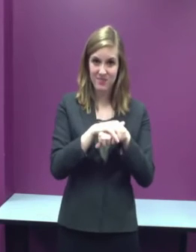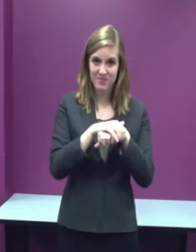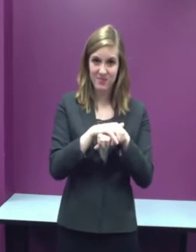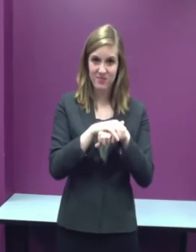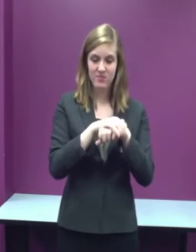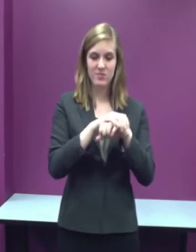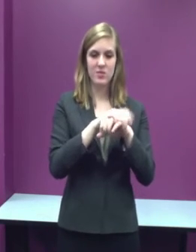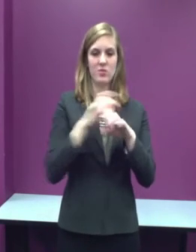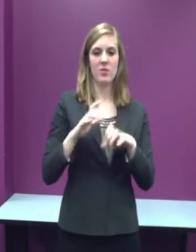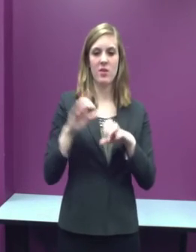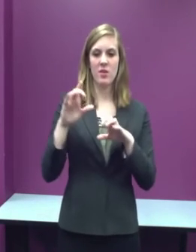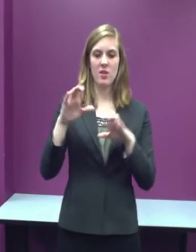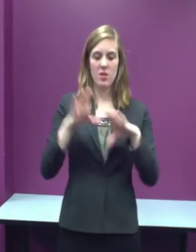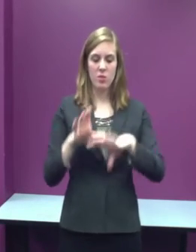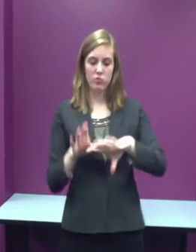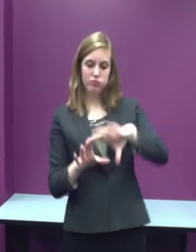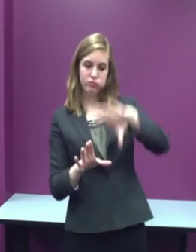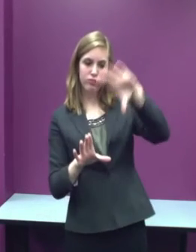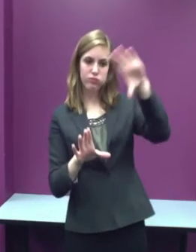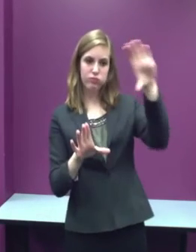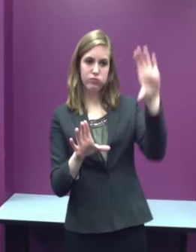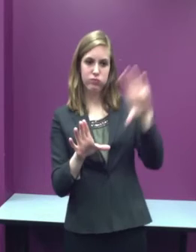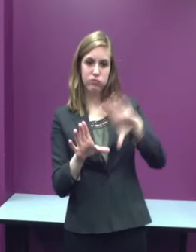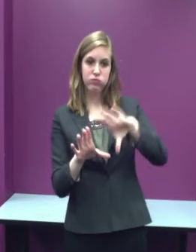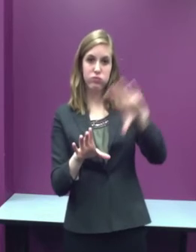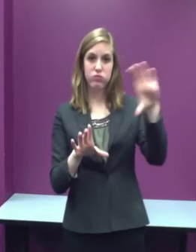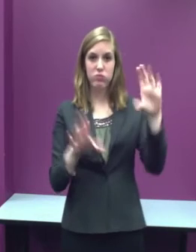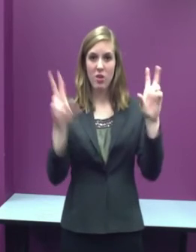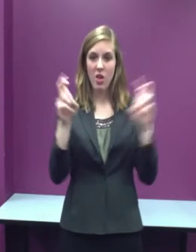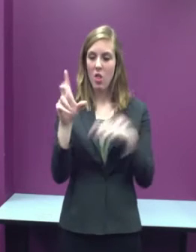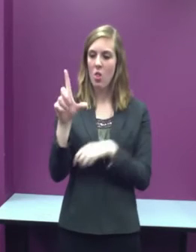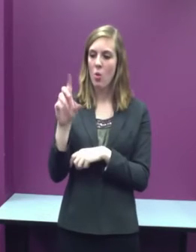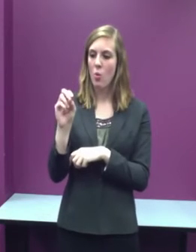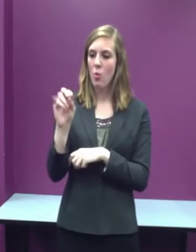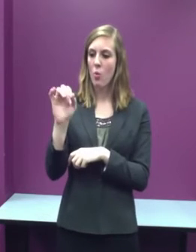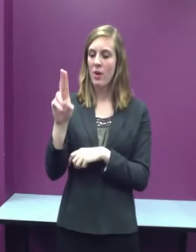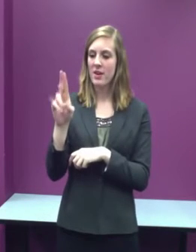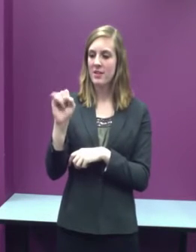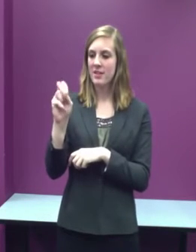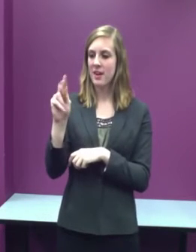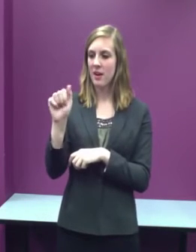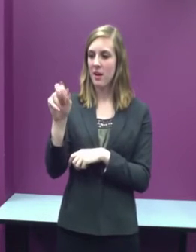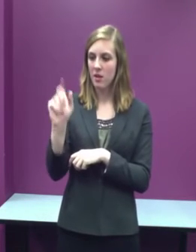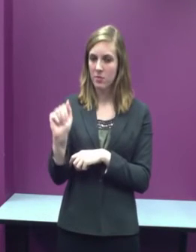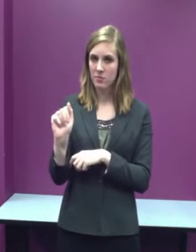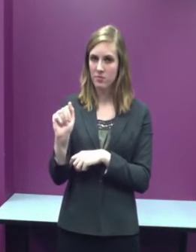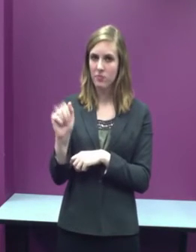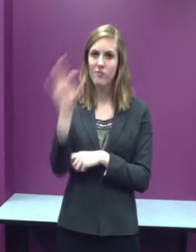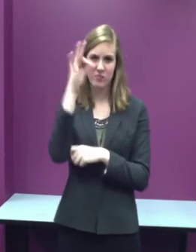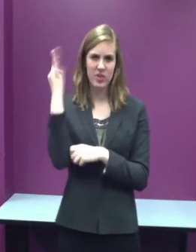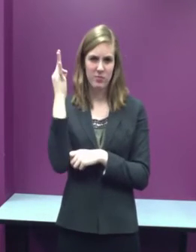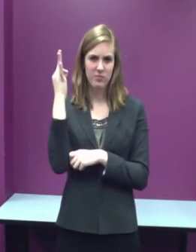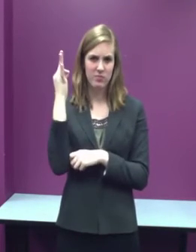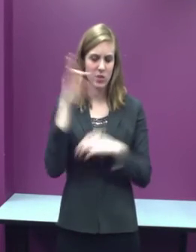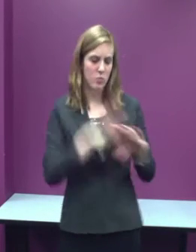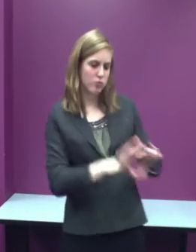France an immense tract called Louisiana. By sending an expedition into foreign land, Thomas Jefferson